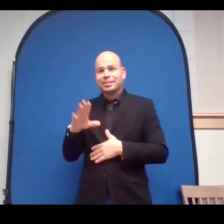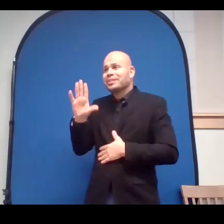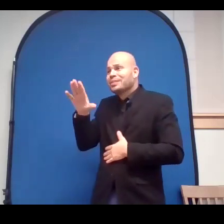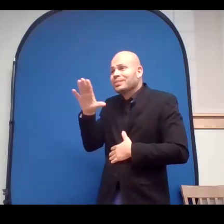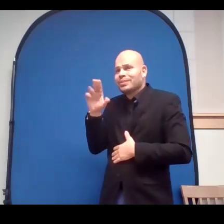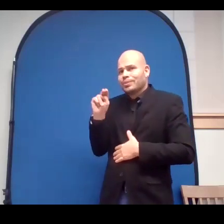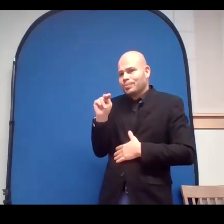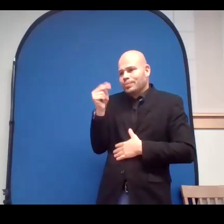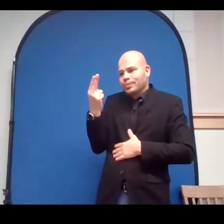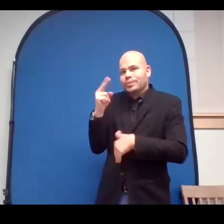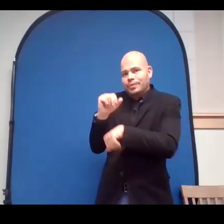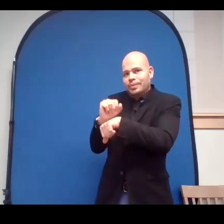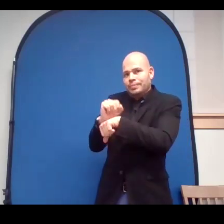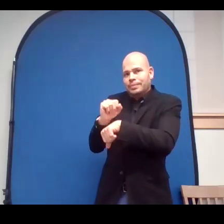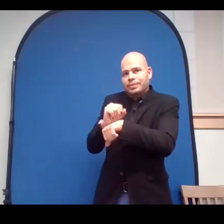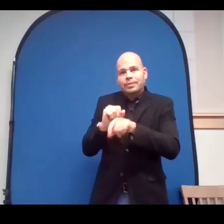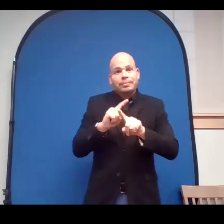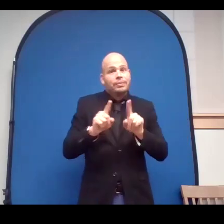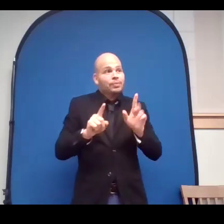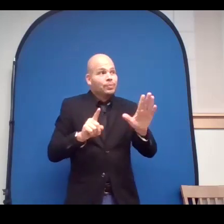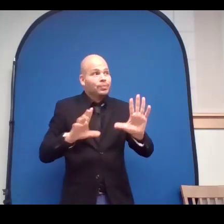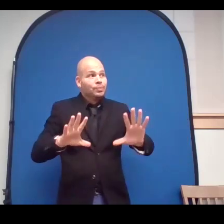enforcement officers in your unit, right?